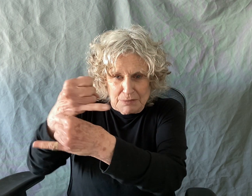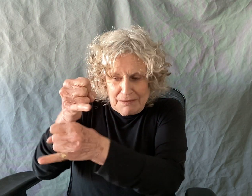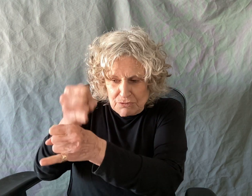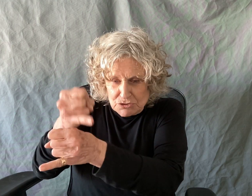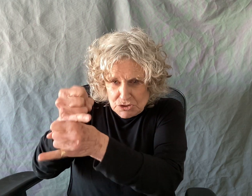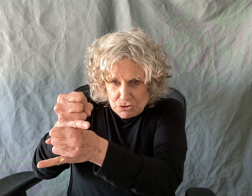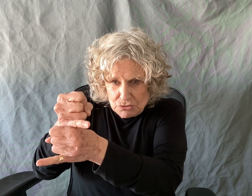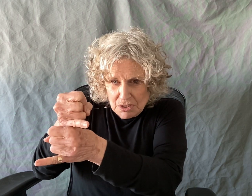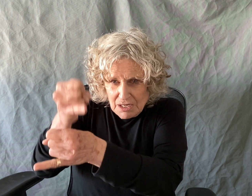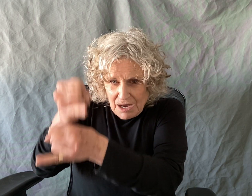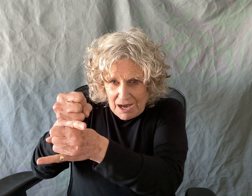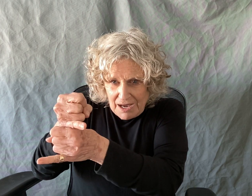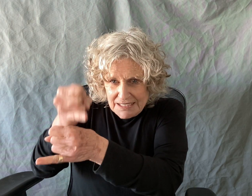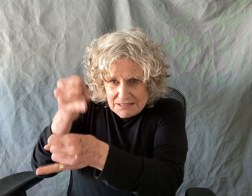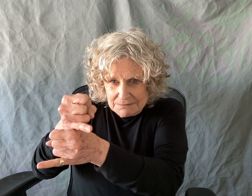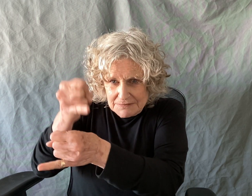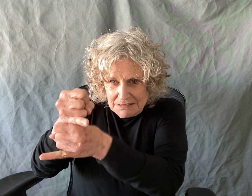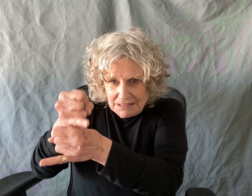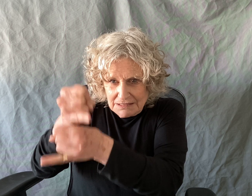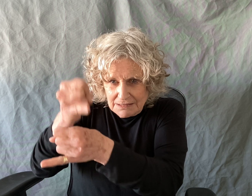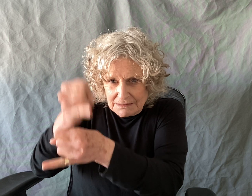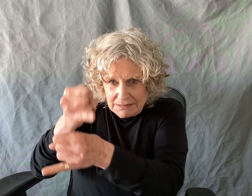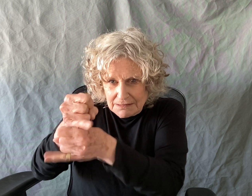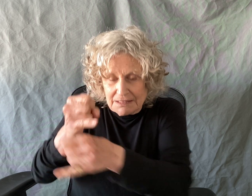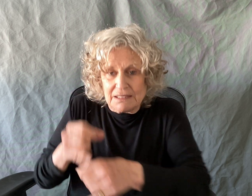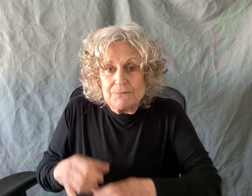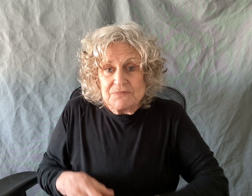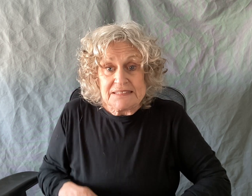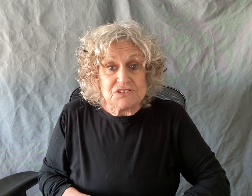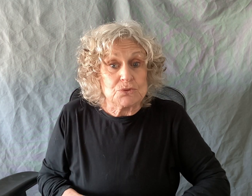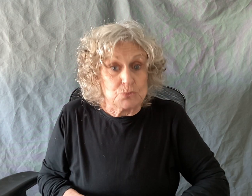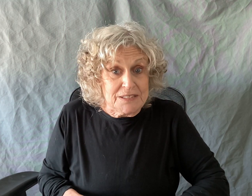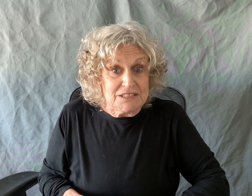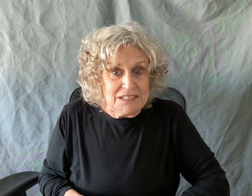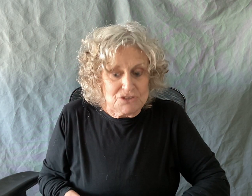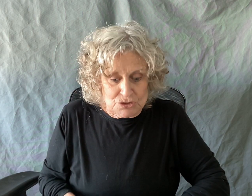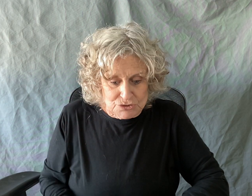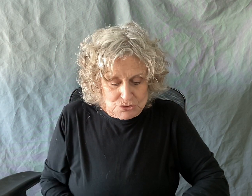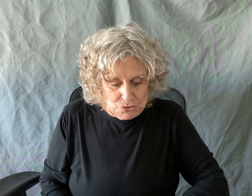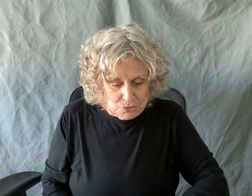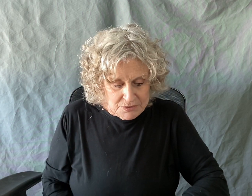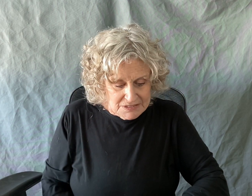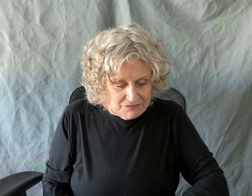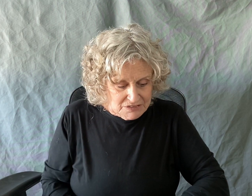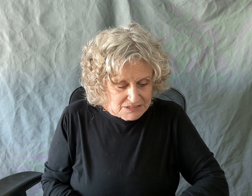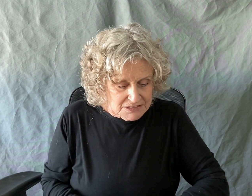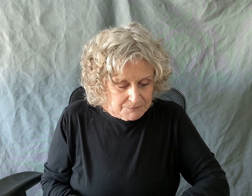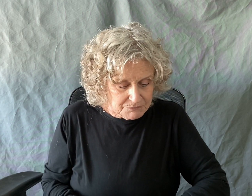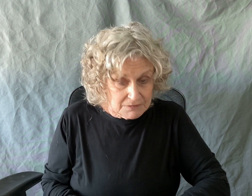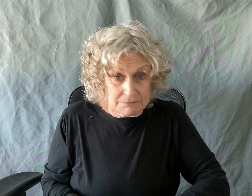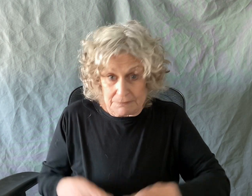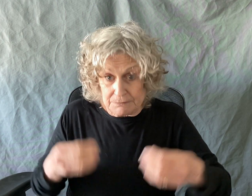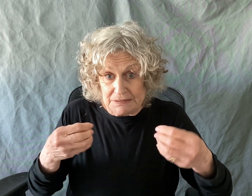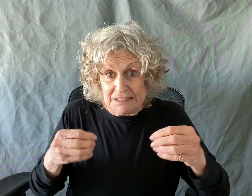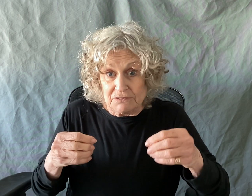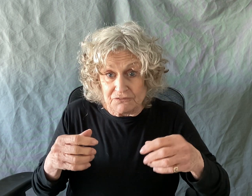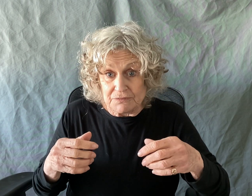have those two eyes, click, click, click, click, that's the residential school where the deaf kids live.